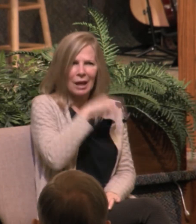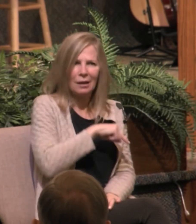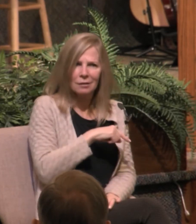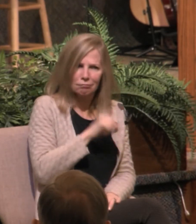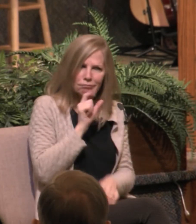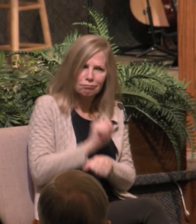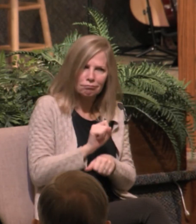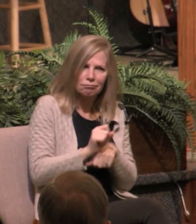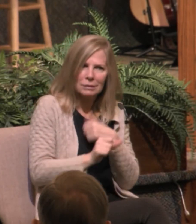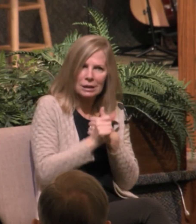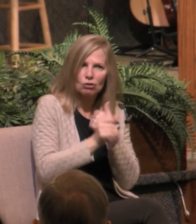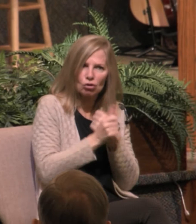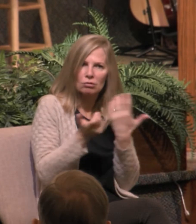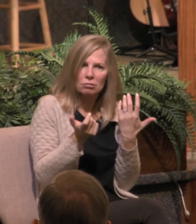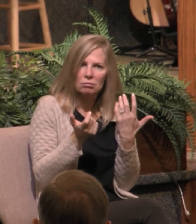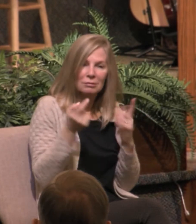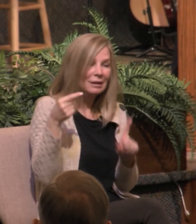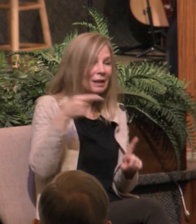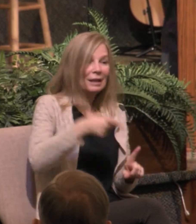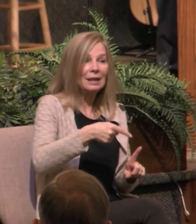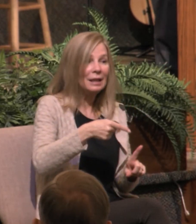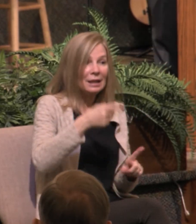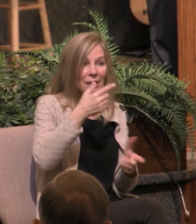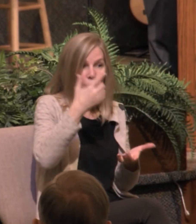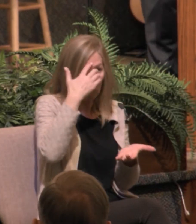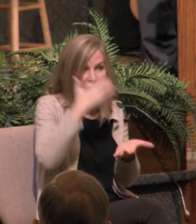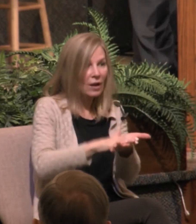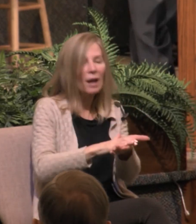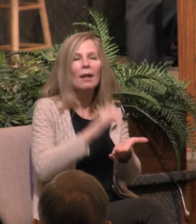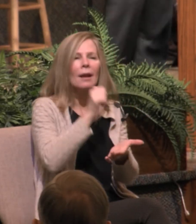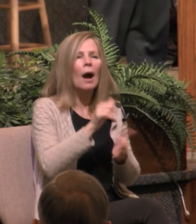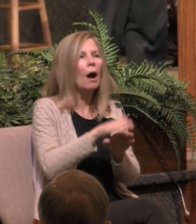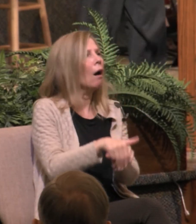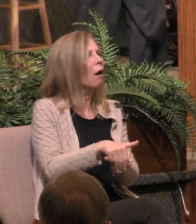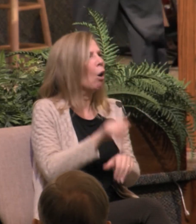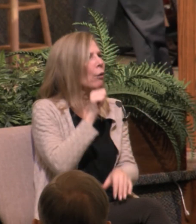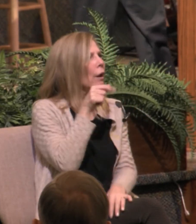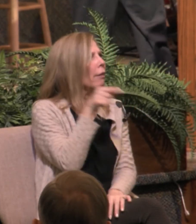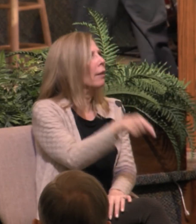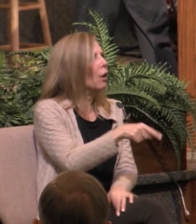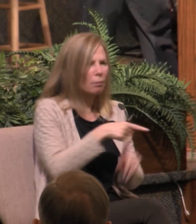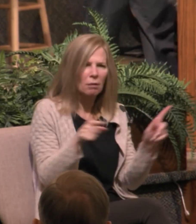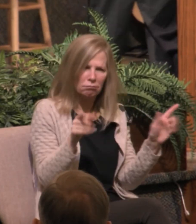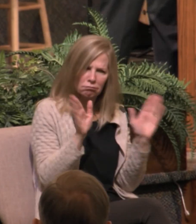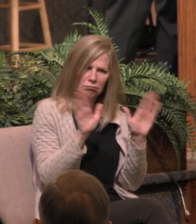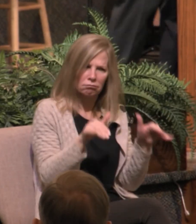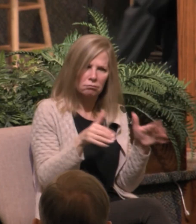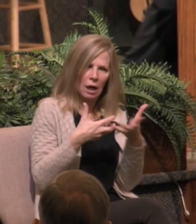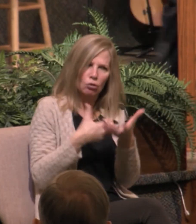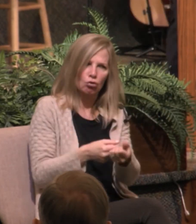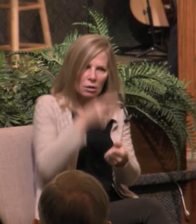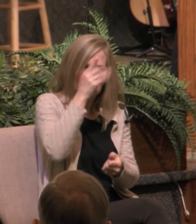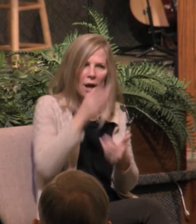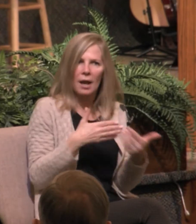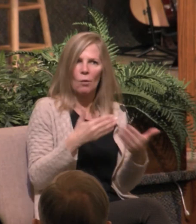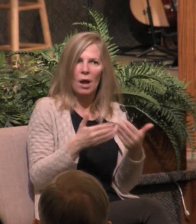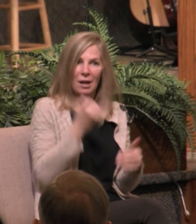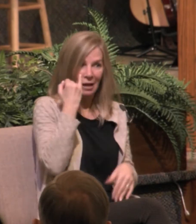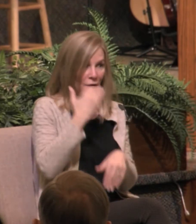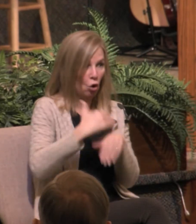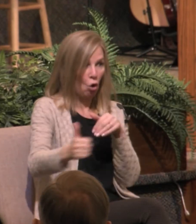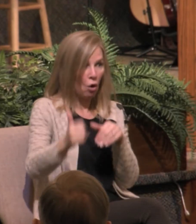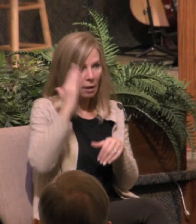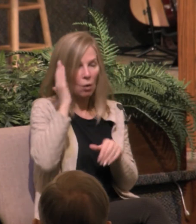fake. The key to faith is not pretending like they don't exist. The key to faith is saying, I trust God anyway. And if he called me, I'm